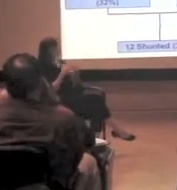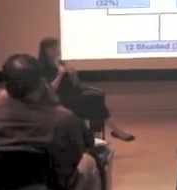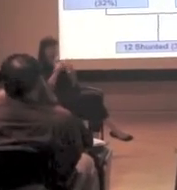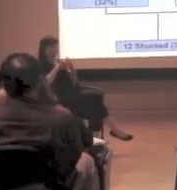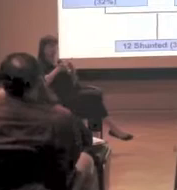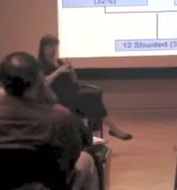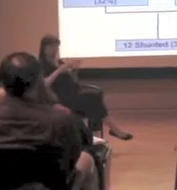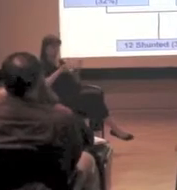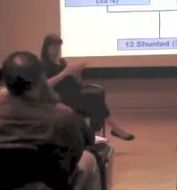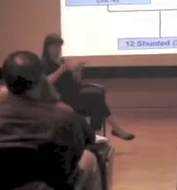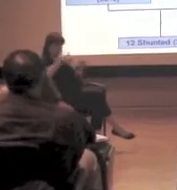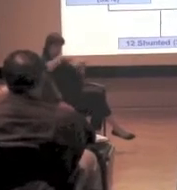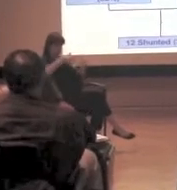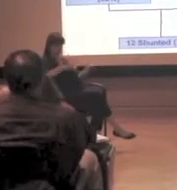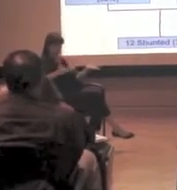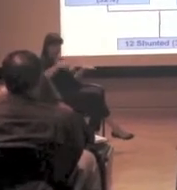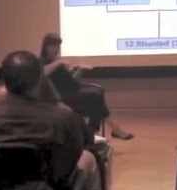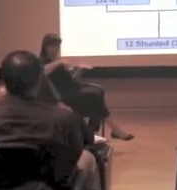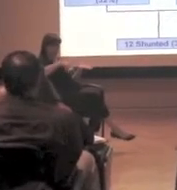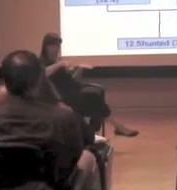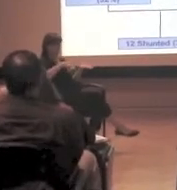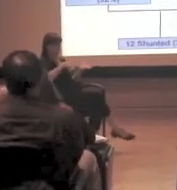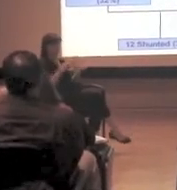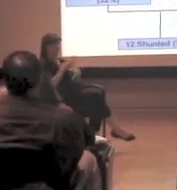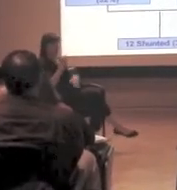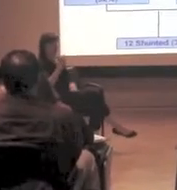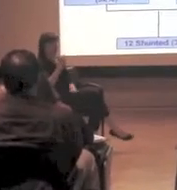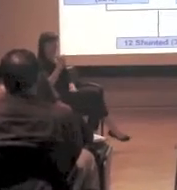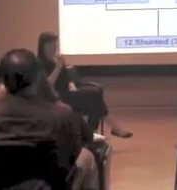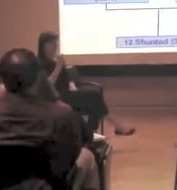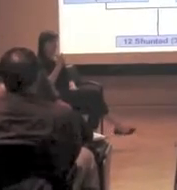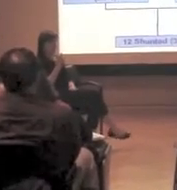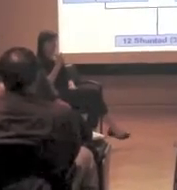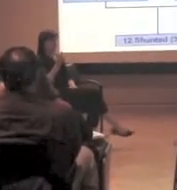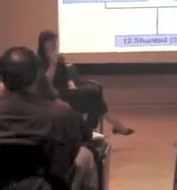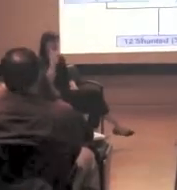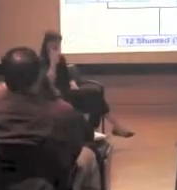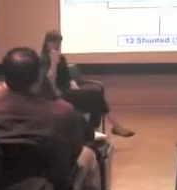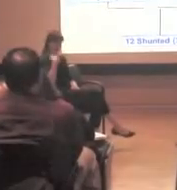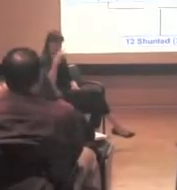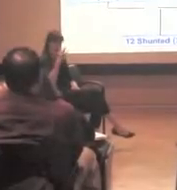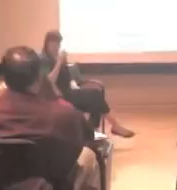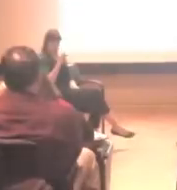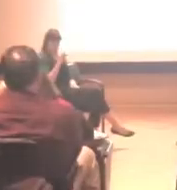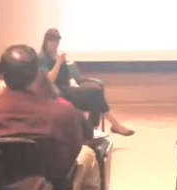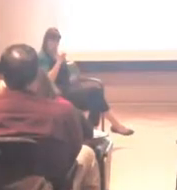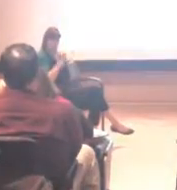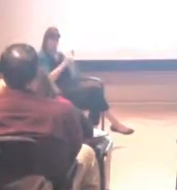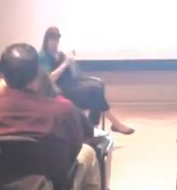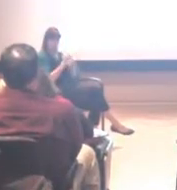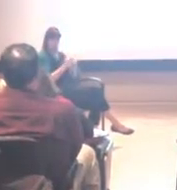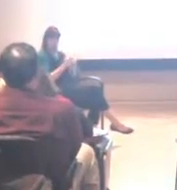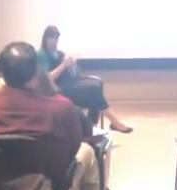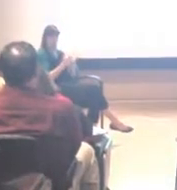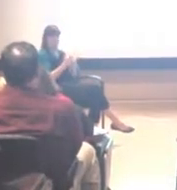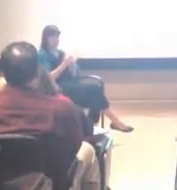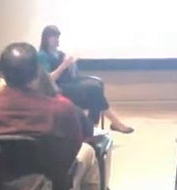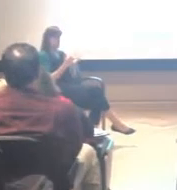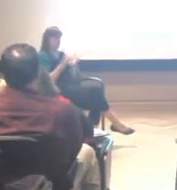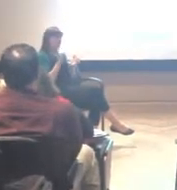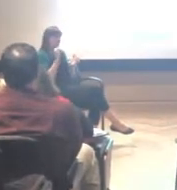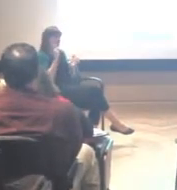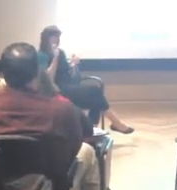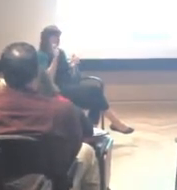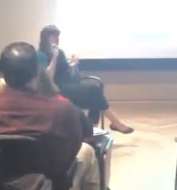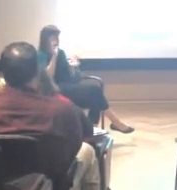doing them here, and I think we've done 40 now, which doesn't sound like much, but it's one